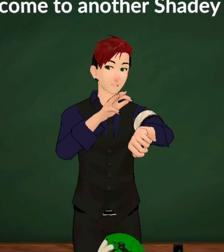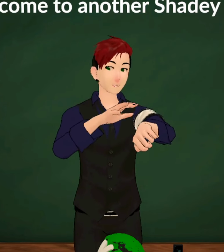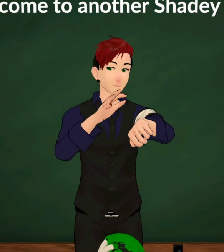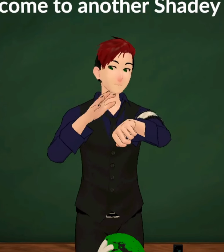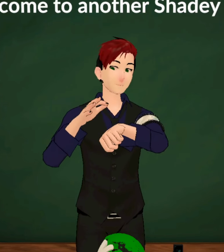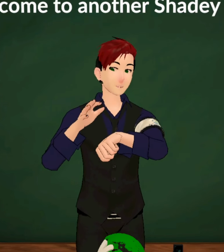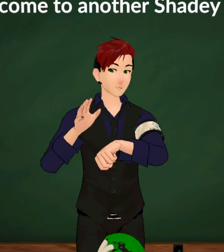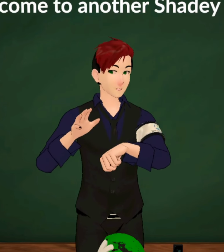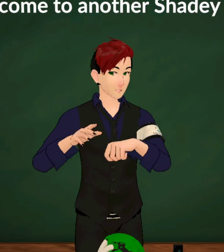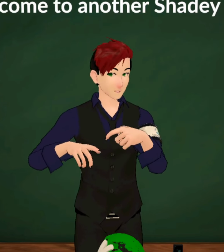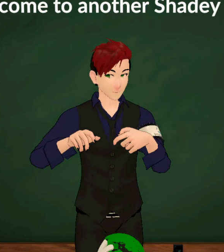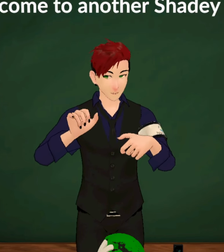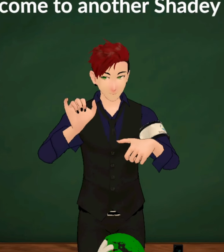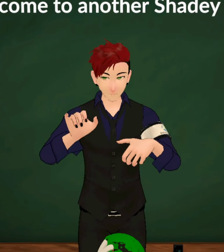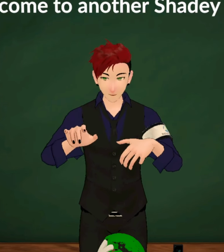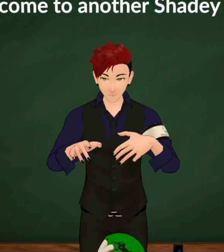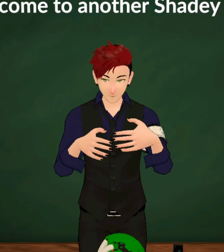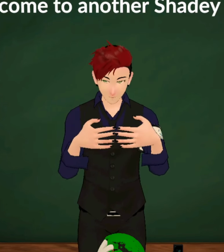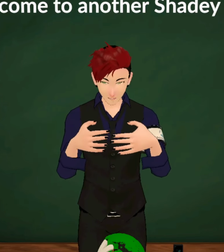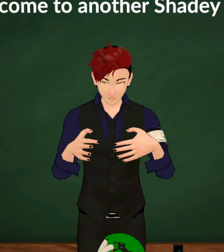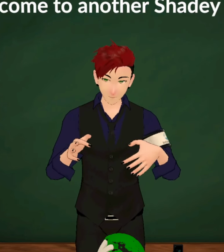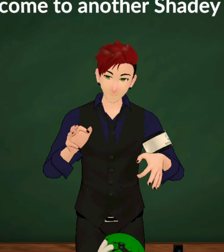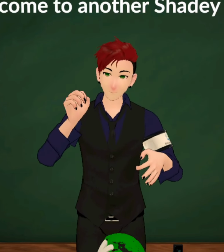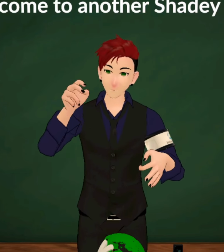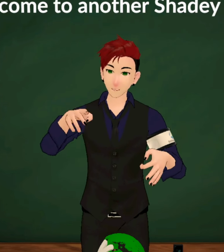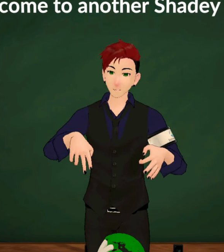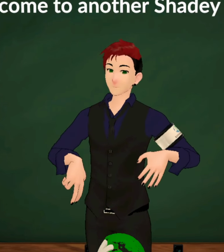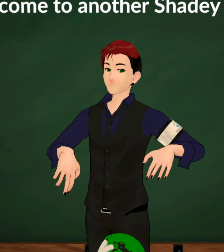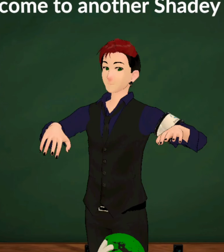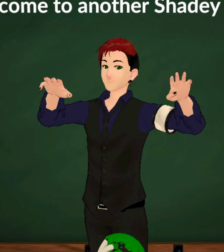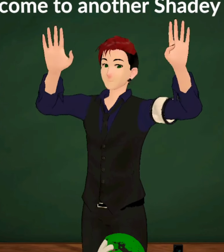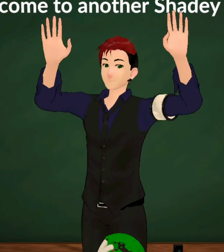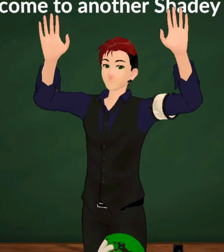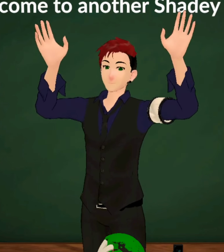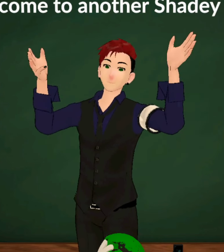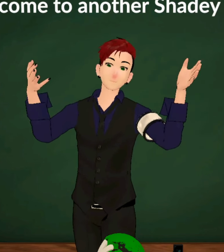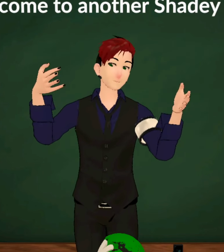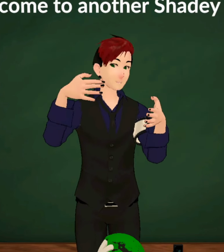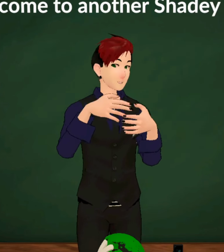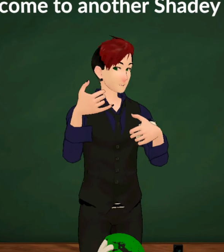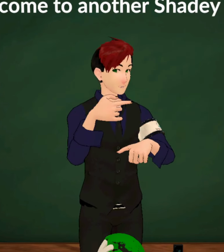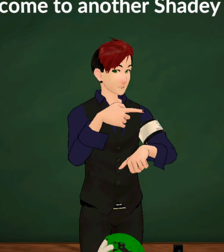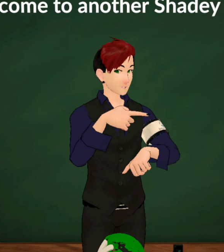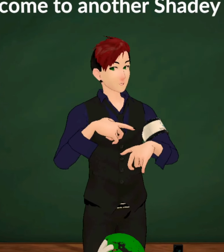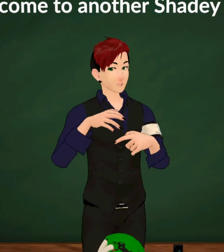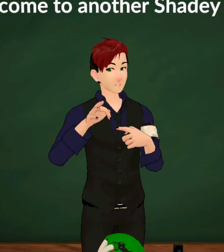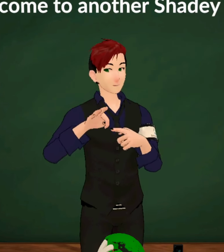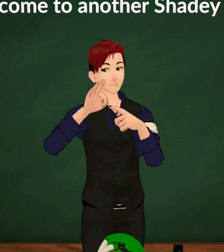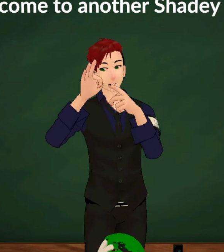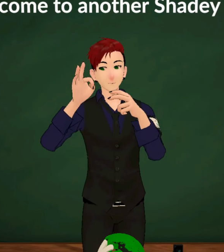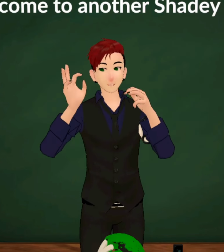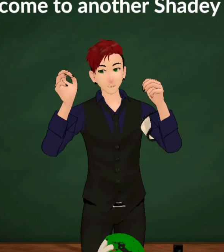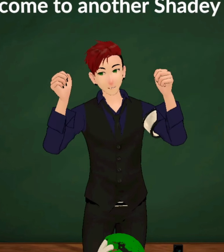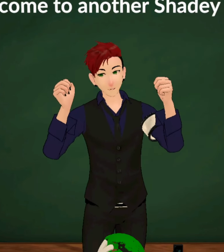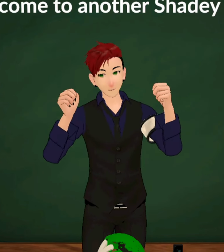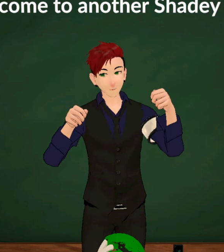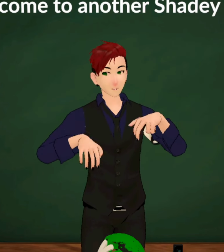to pre-warn about that. Okay. So again, today we have a special lesson that I'm doing.